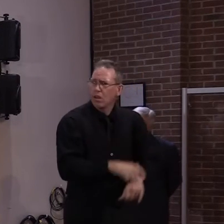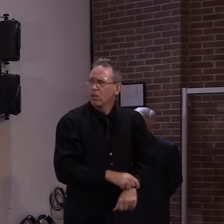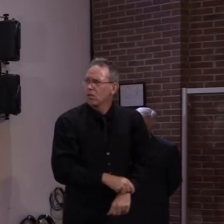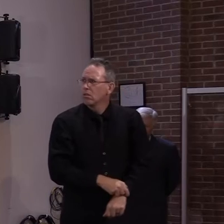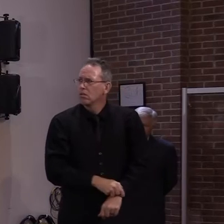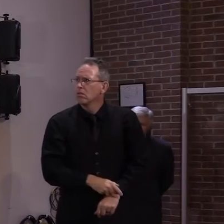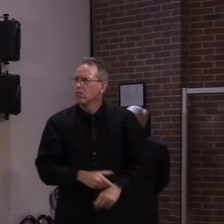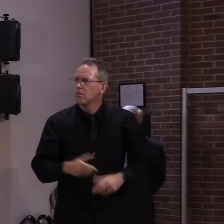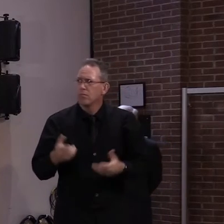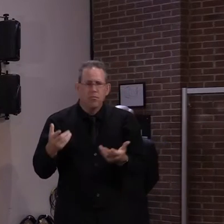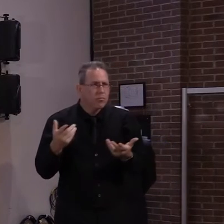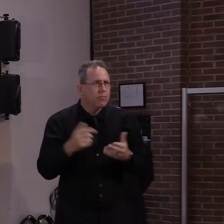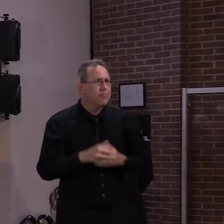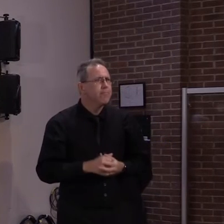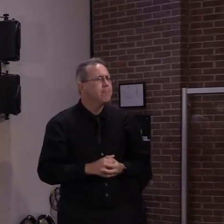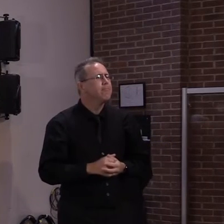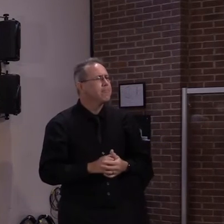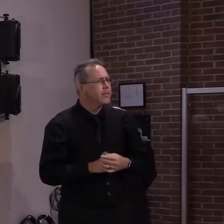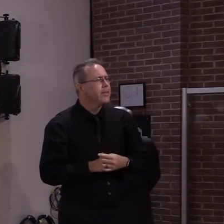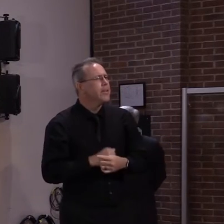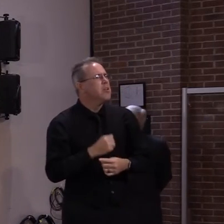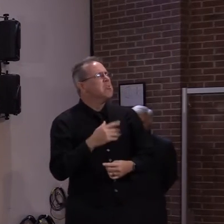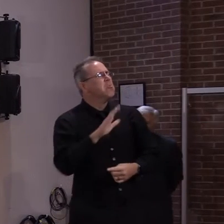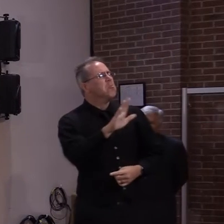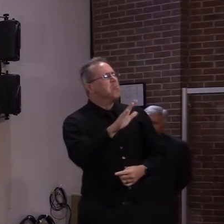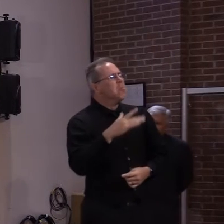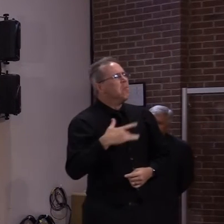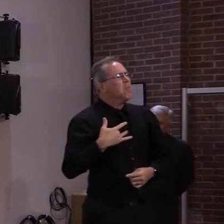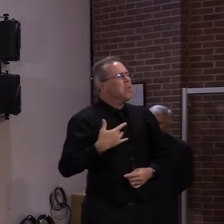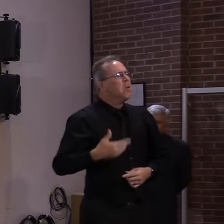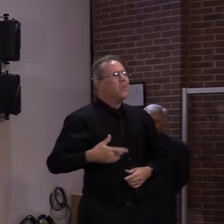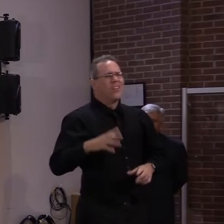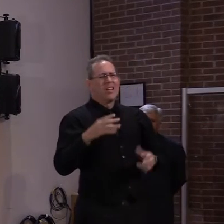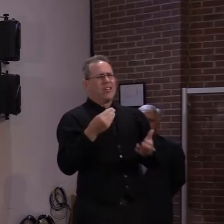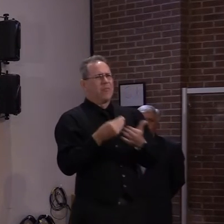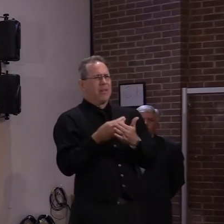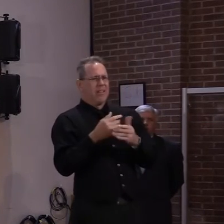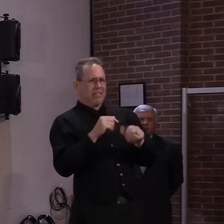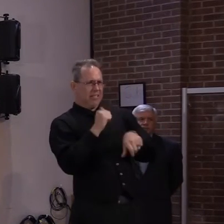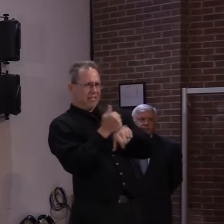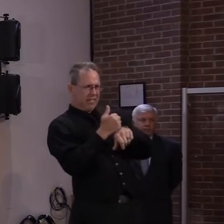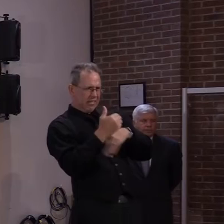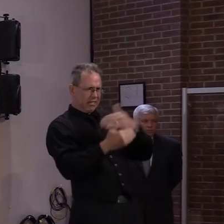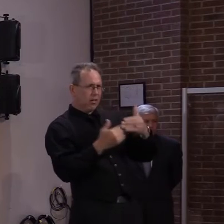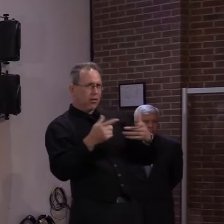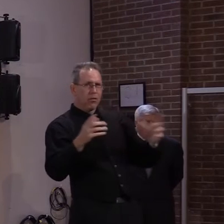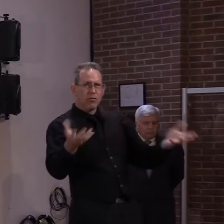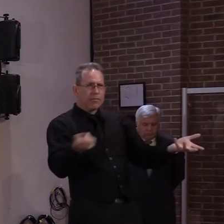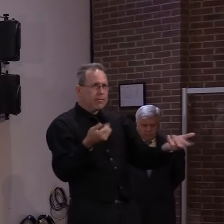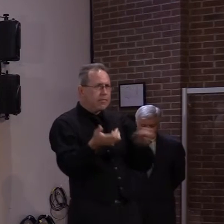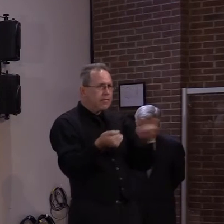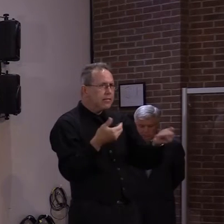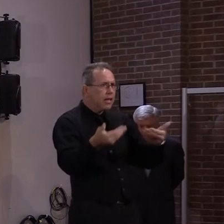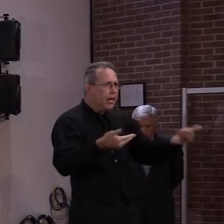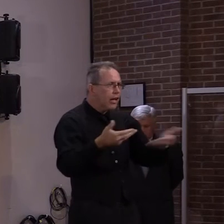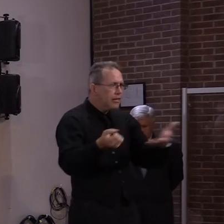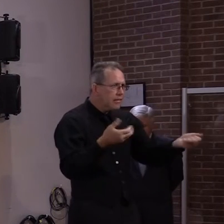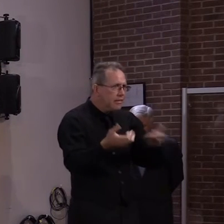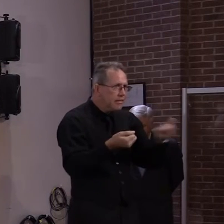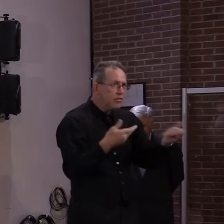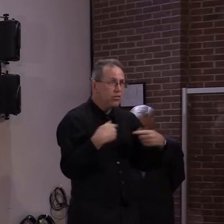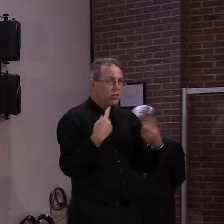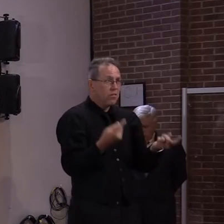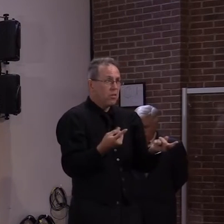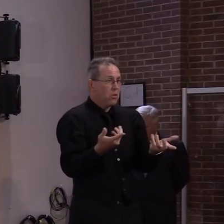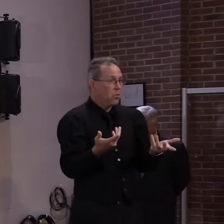will provide the economic stimulus because there's so much coming in. And as we've seen over the last year,